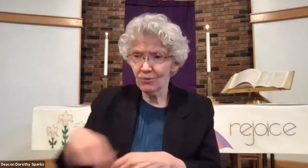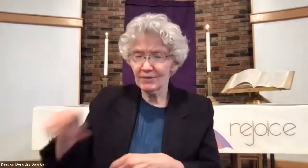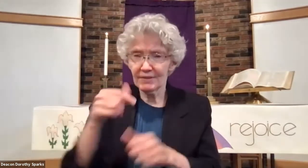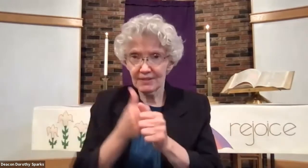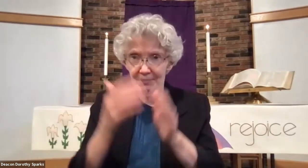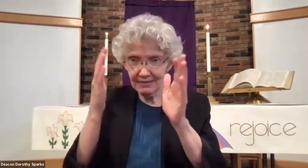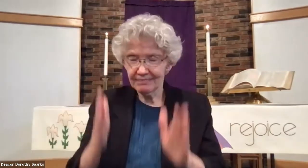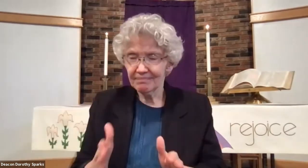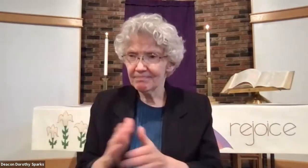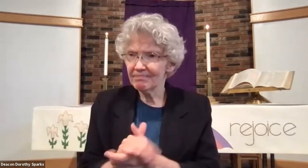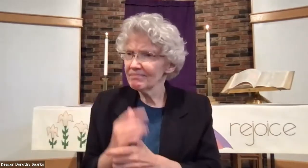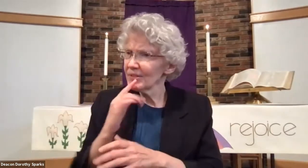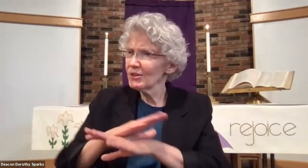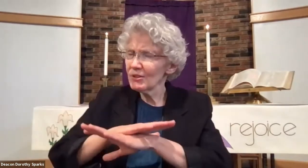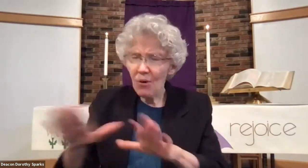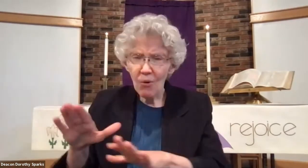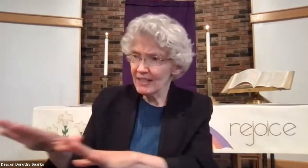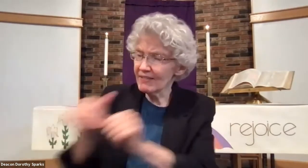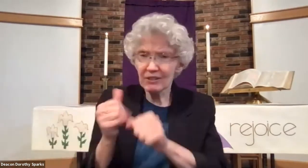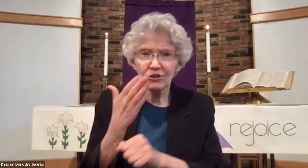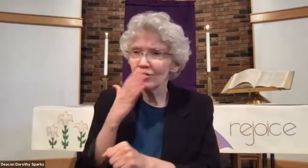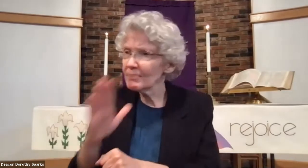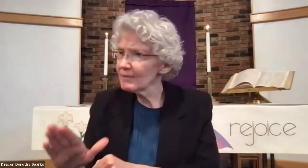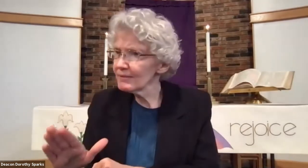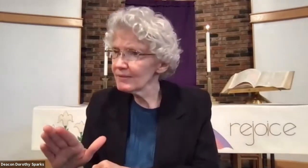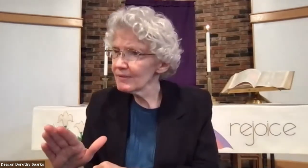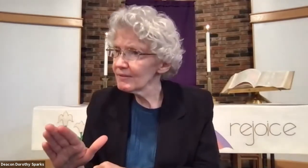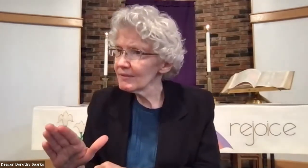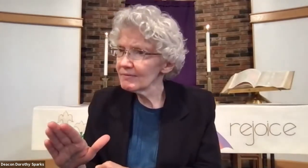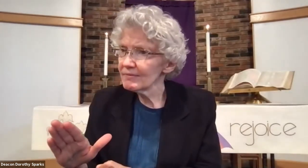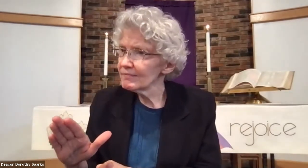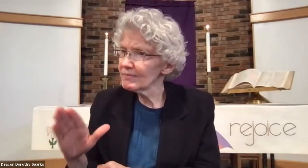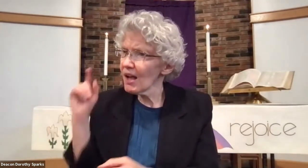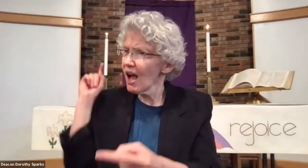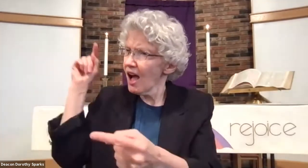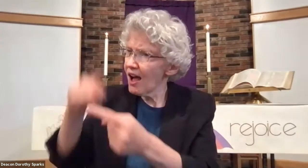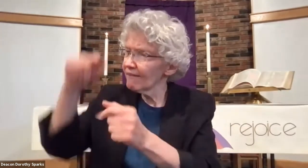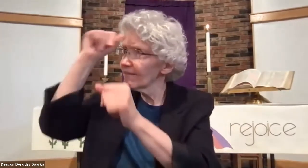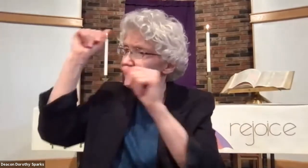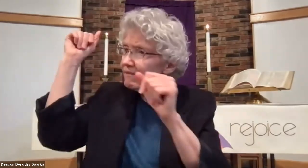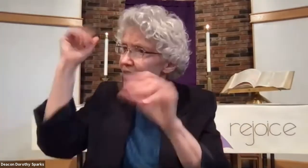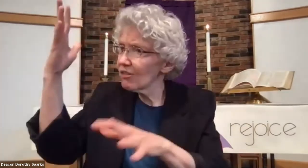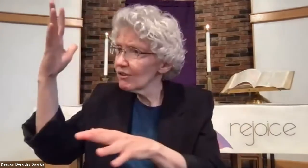While he was still with them, he said, 'Don't leave Jerusalem yet.